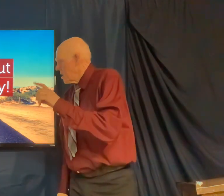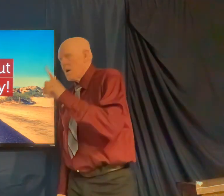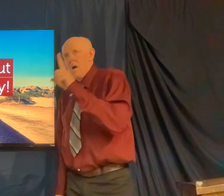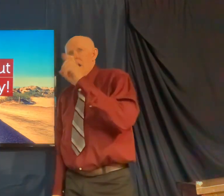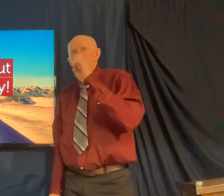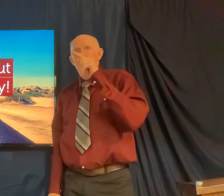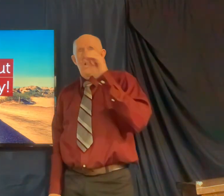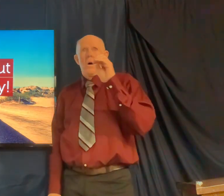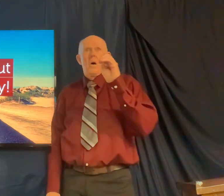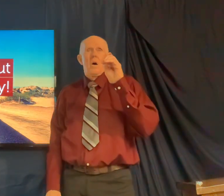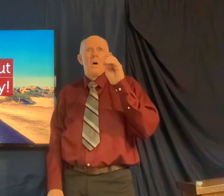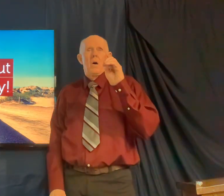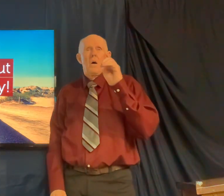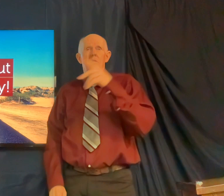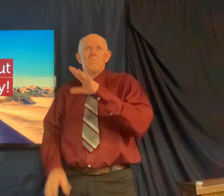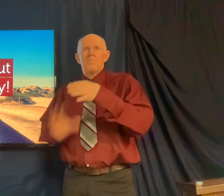Jared Leto